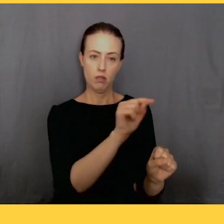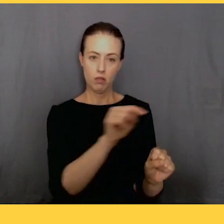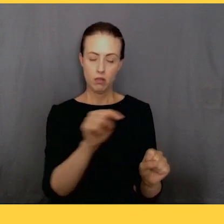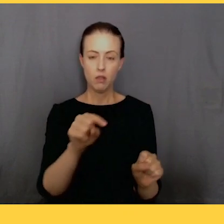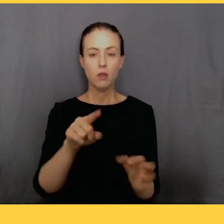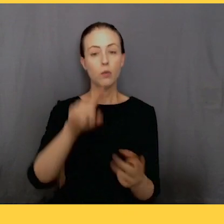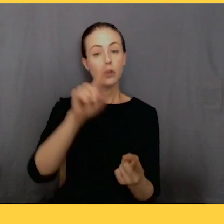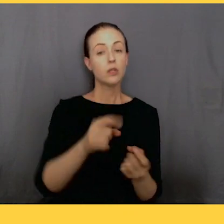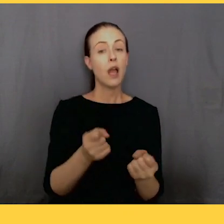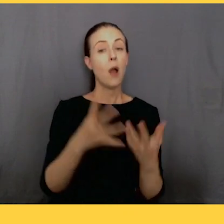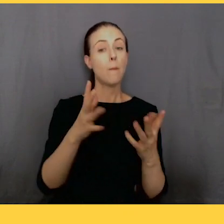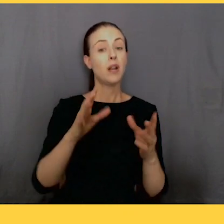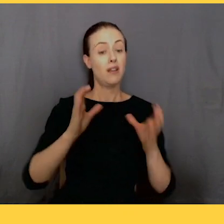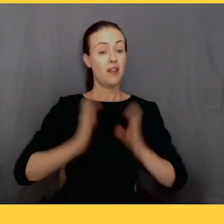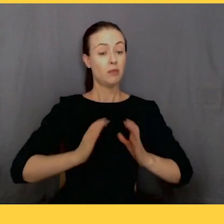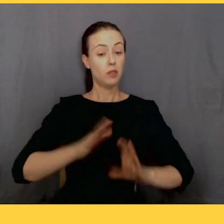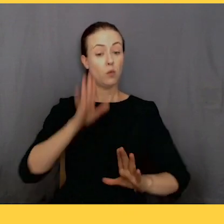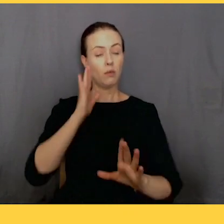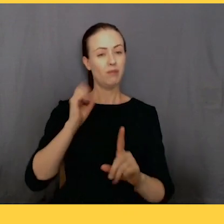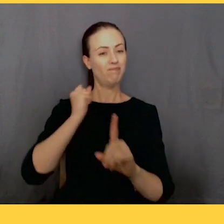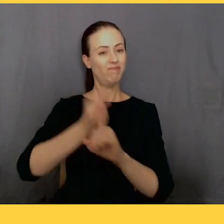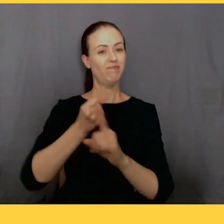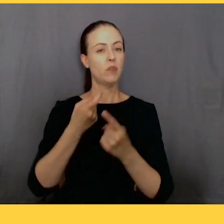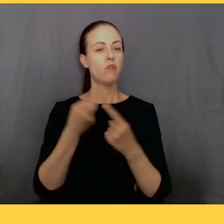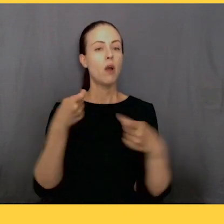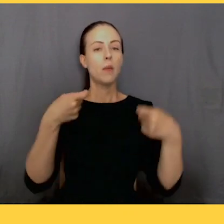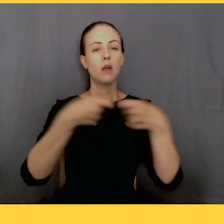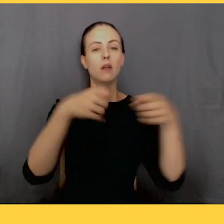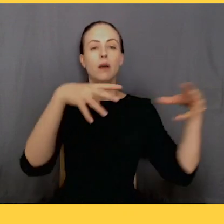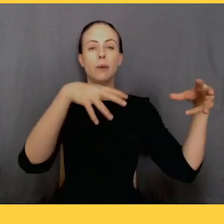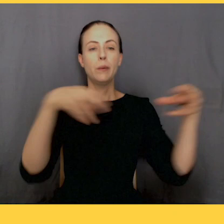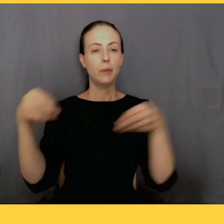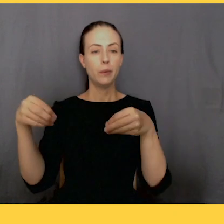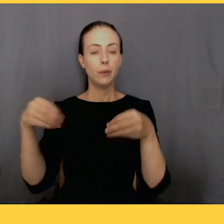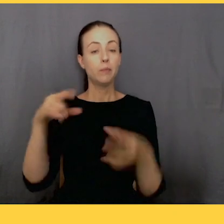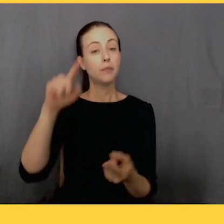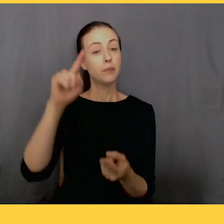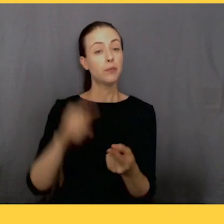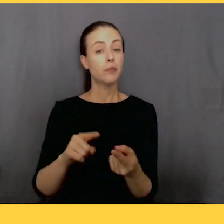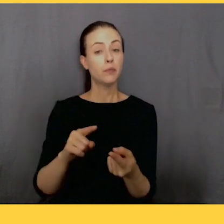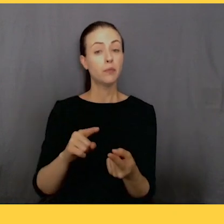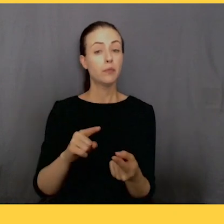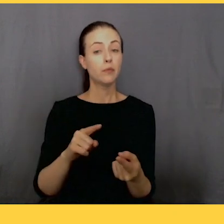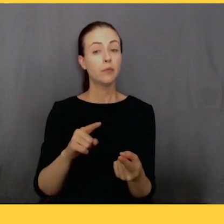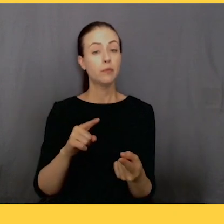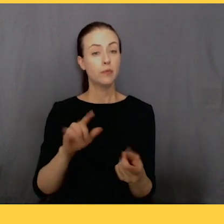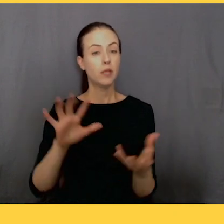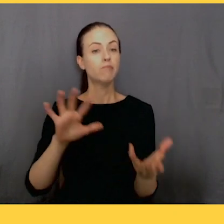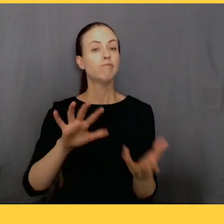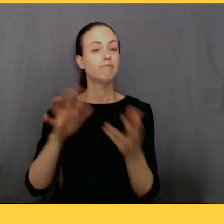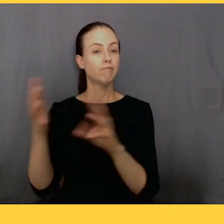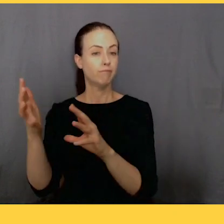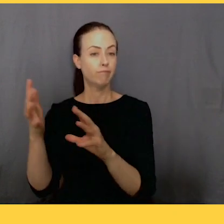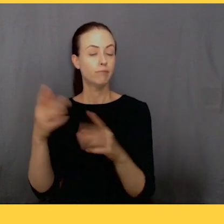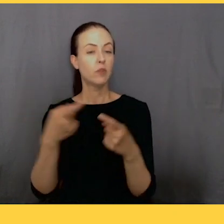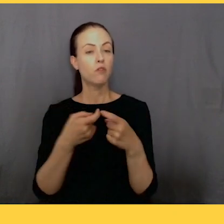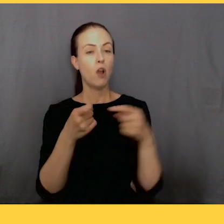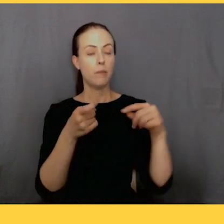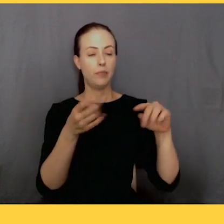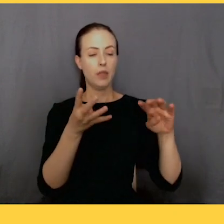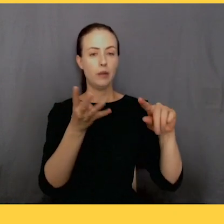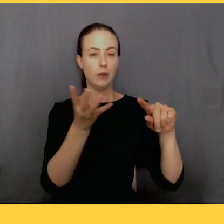number of customers impacted by PSPS and reduce really the footprint of the circuit that will be impacted